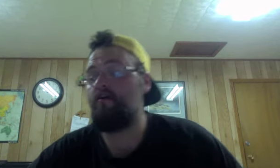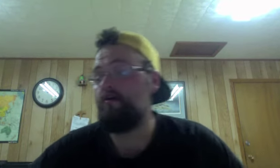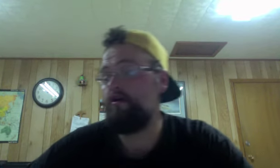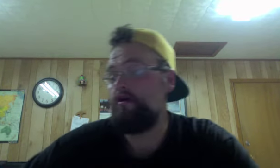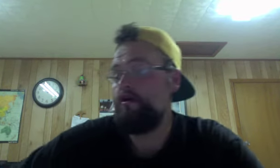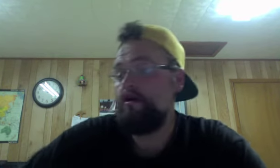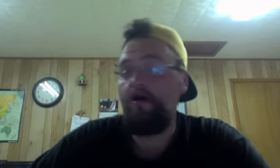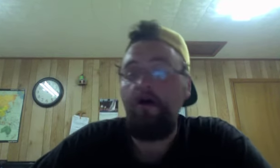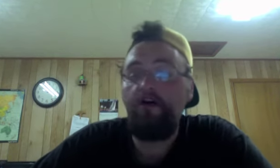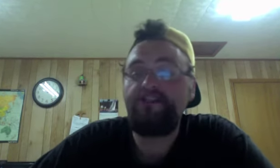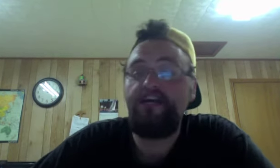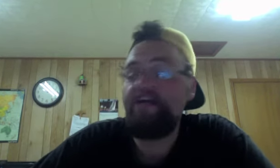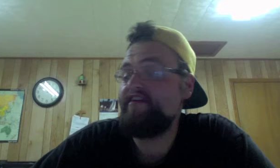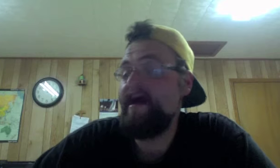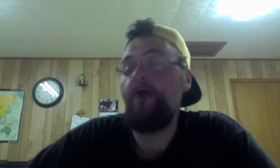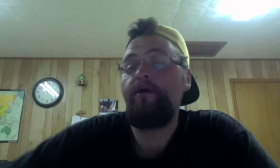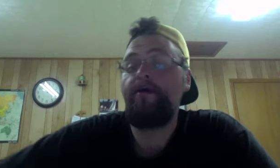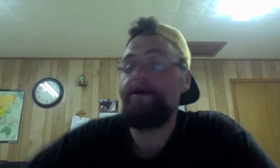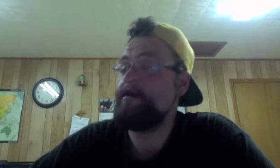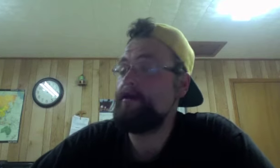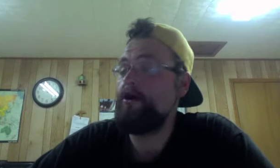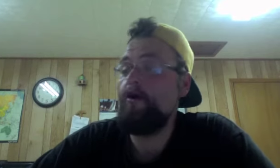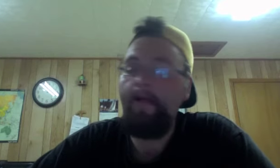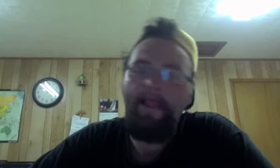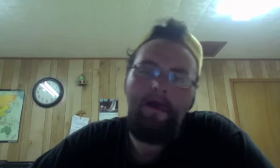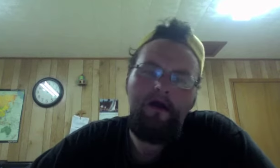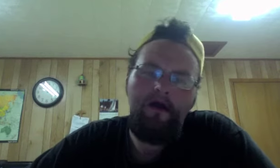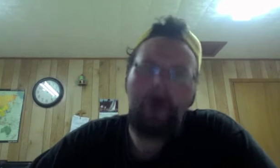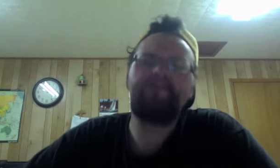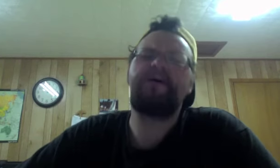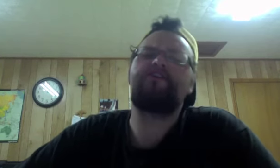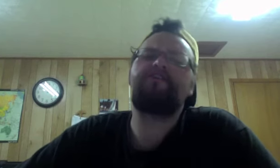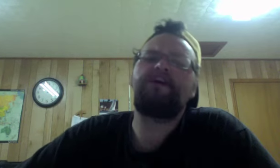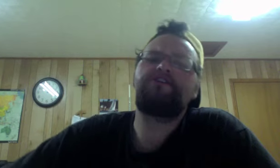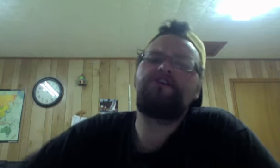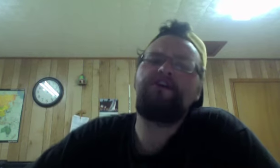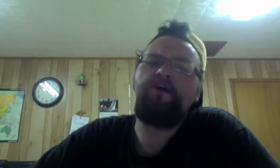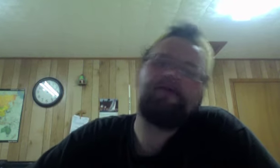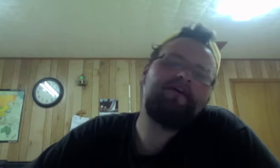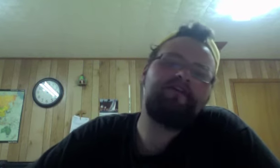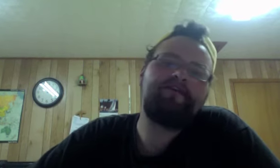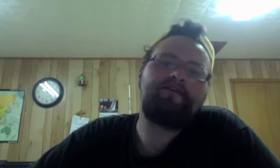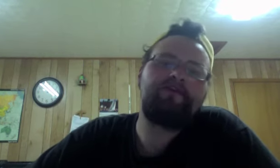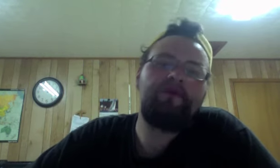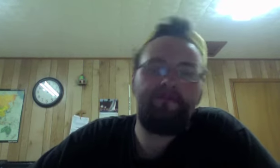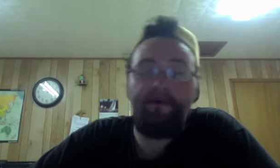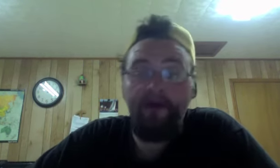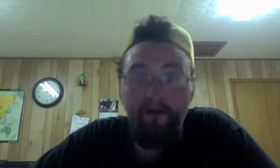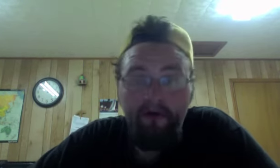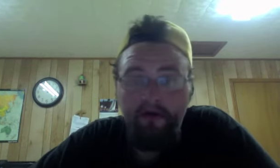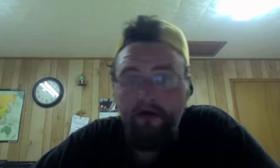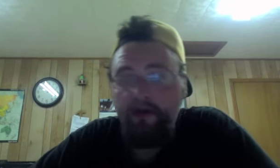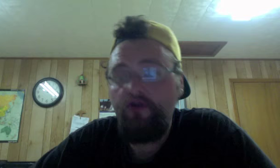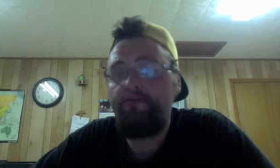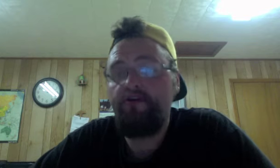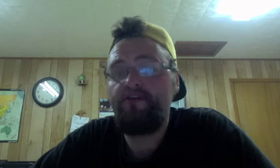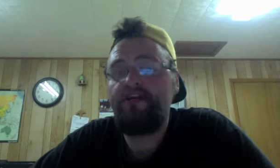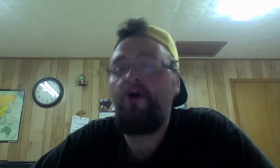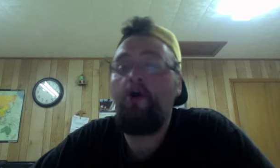other side you have Calgary you know up and down here last year you know I really thought they were going to win the great cup you know Burris had a horrible